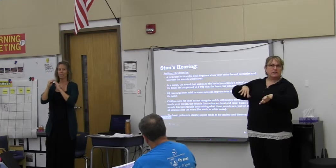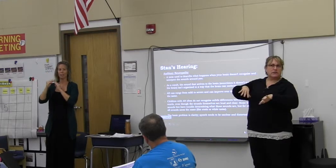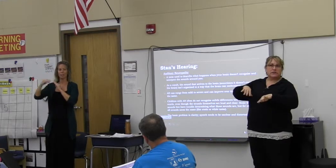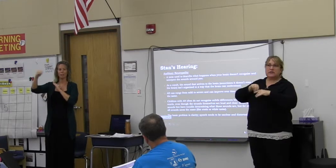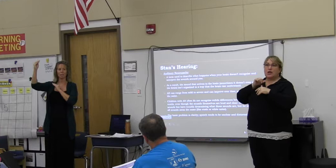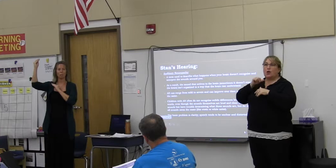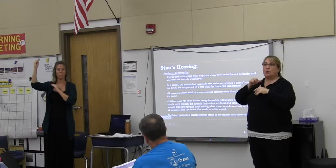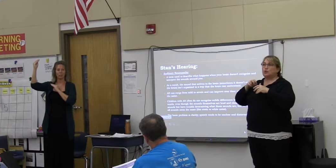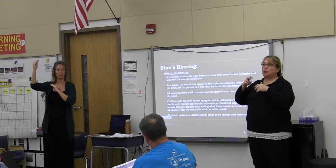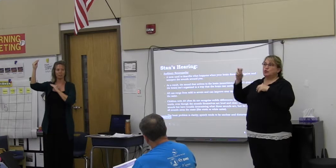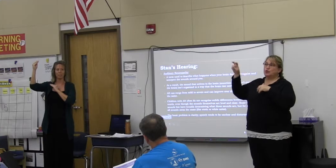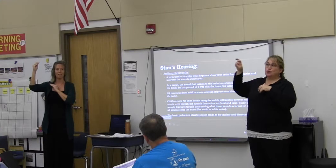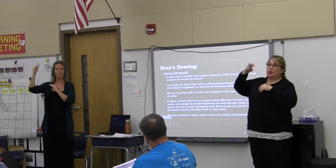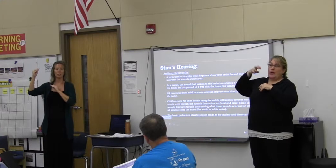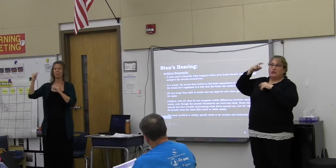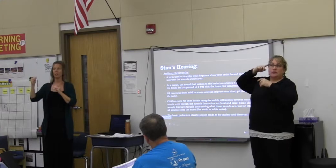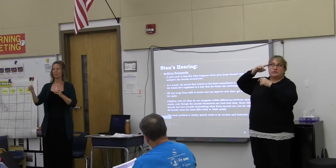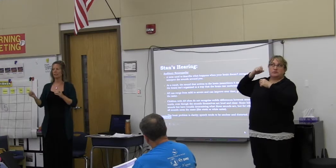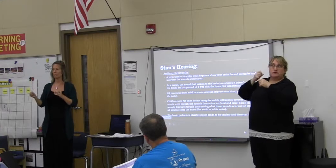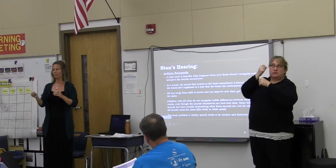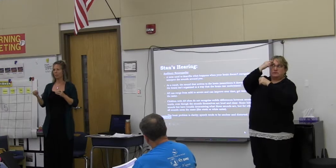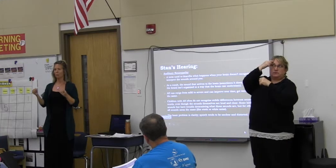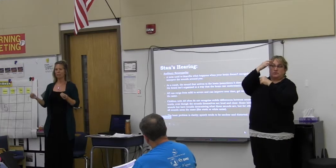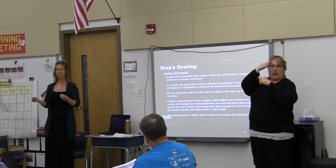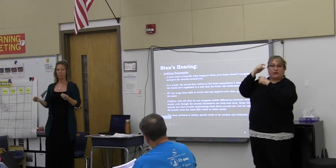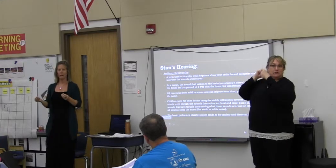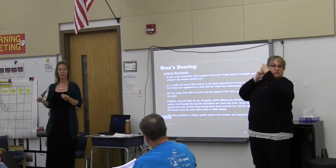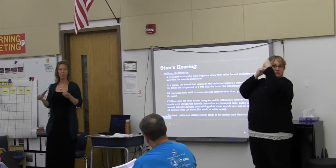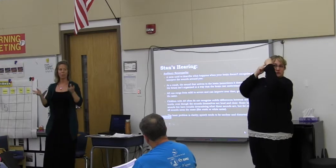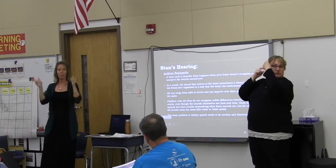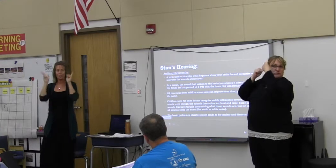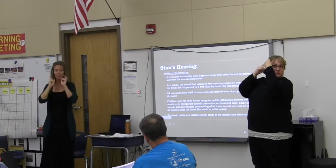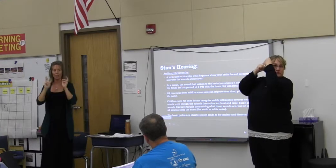from the inner ear to the brain. So it's very similar